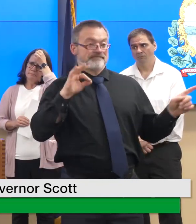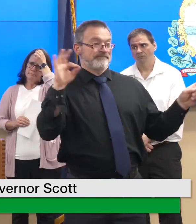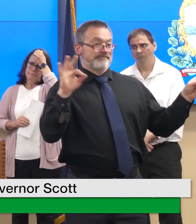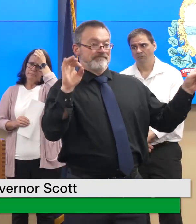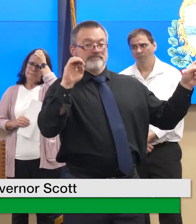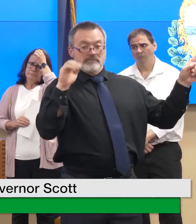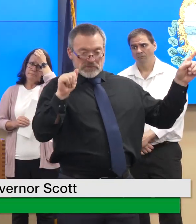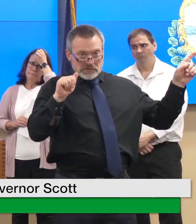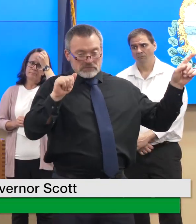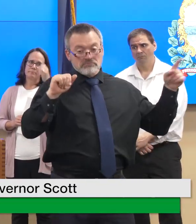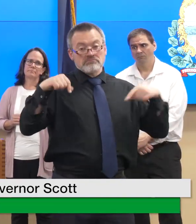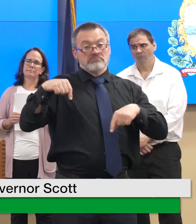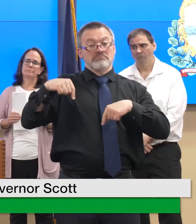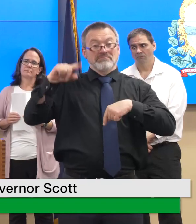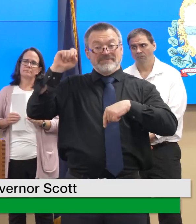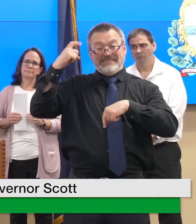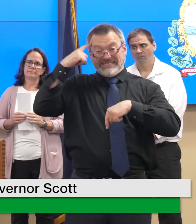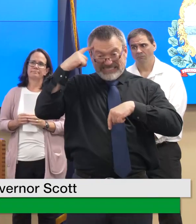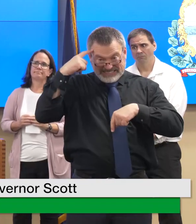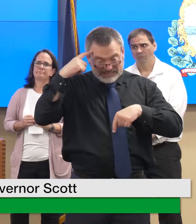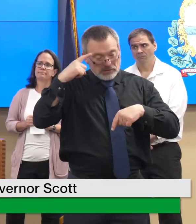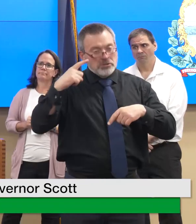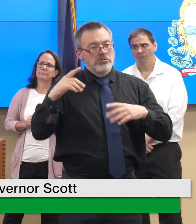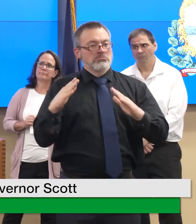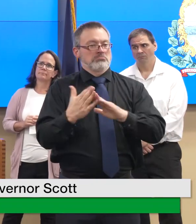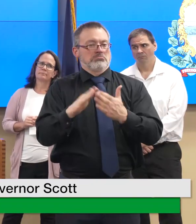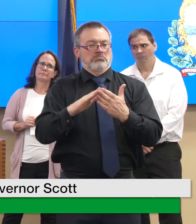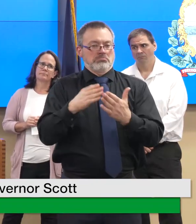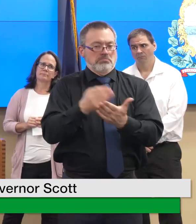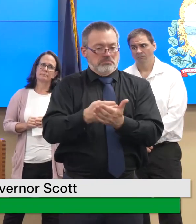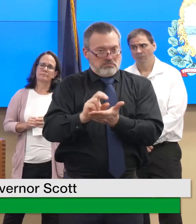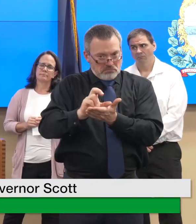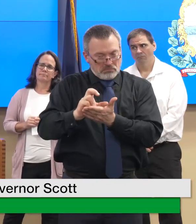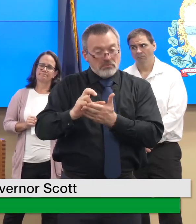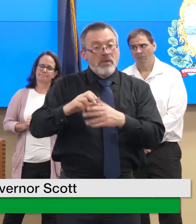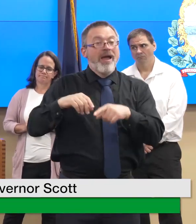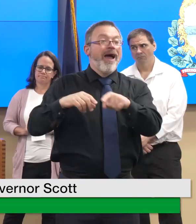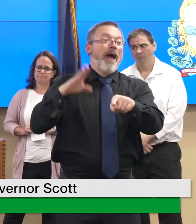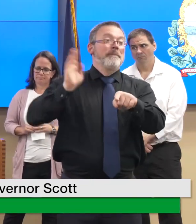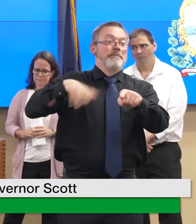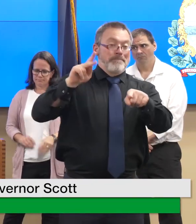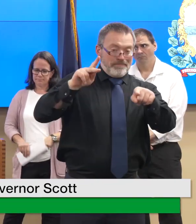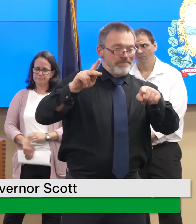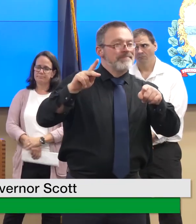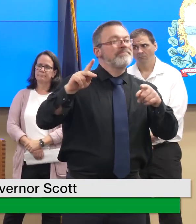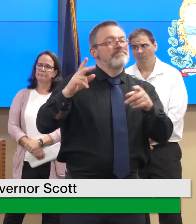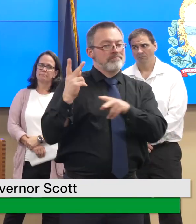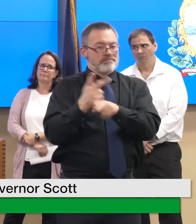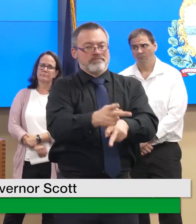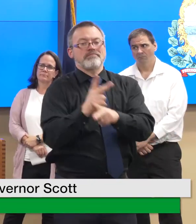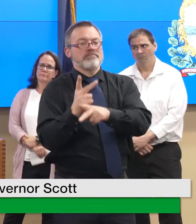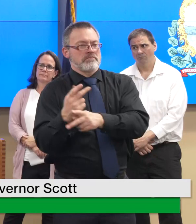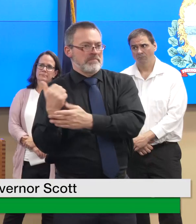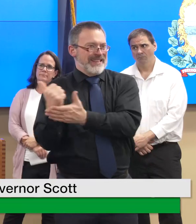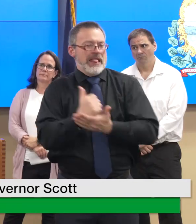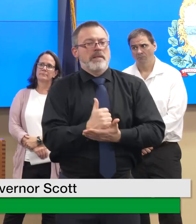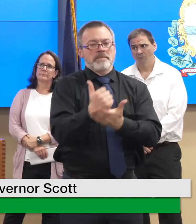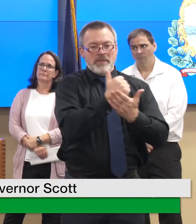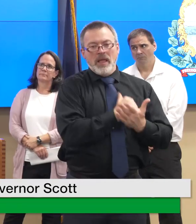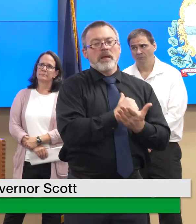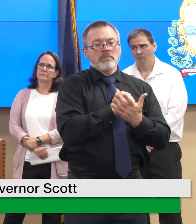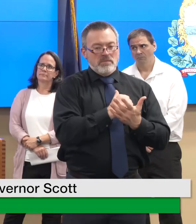the municipal bond bank comes in. And we're there to help in any way we have the opportunity